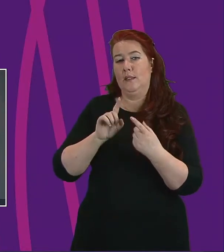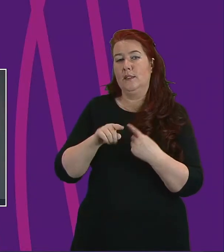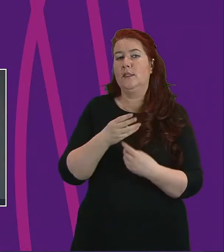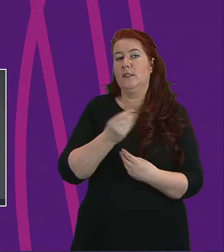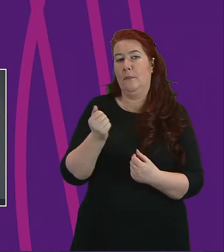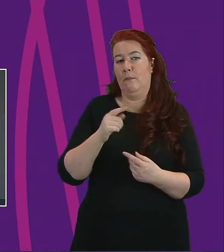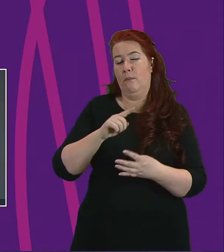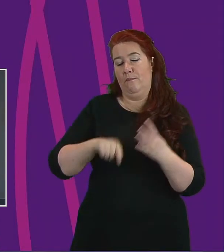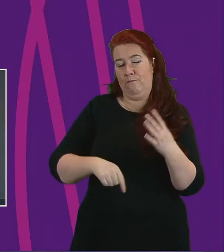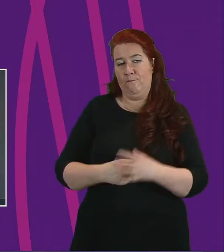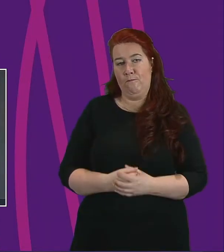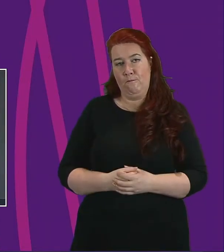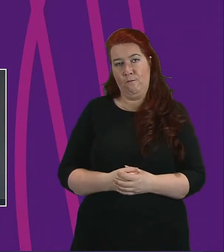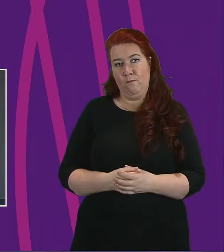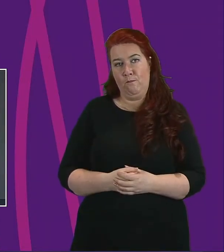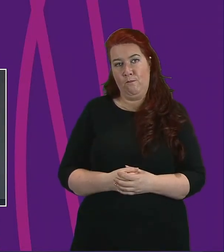them.